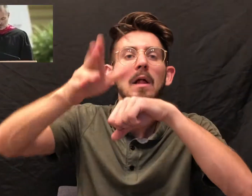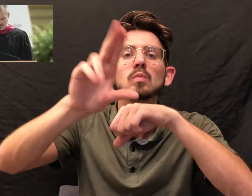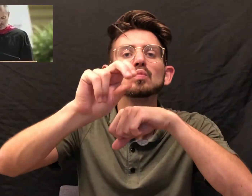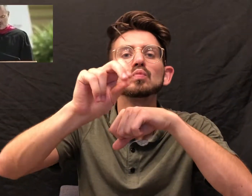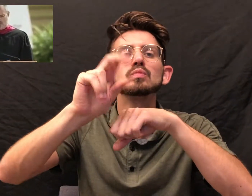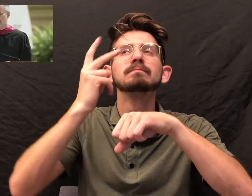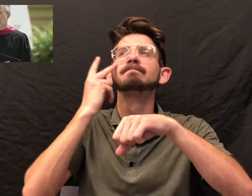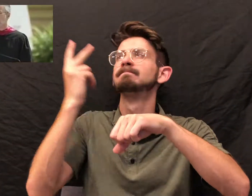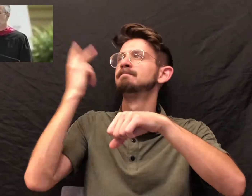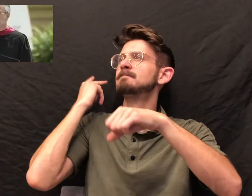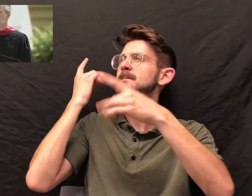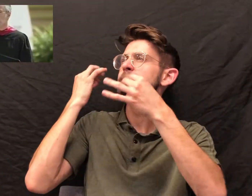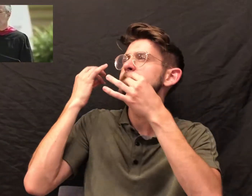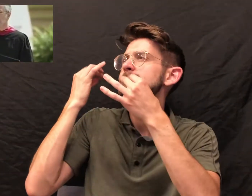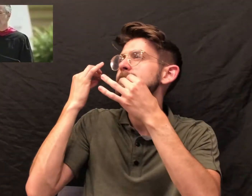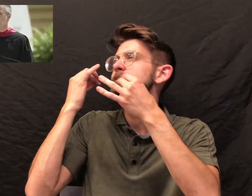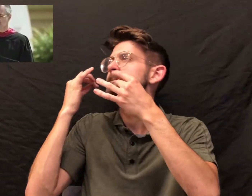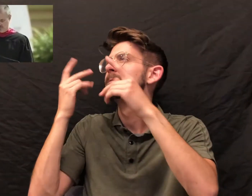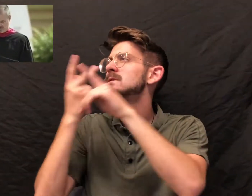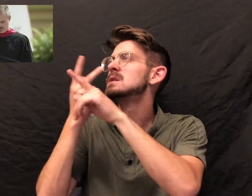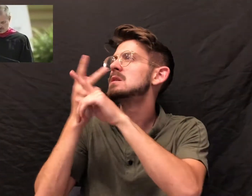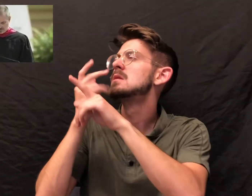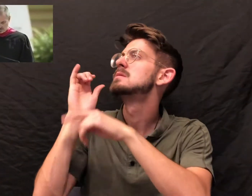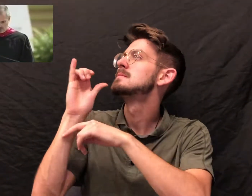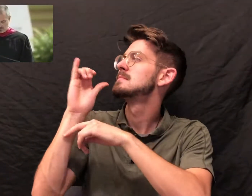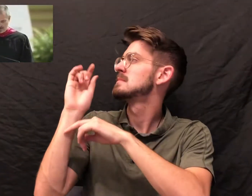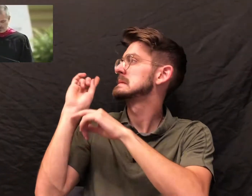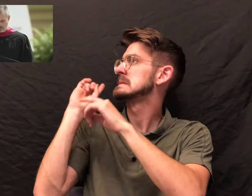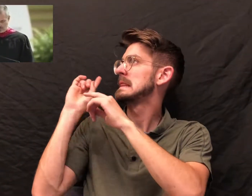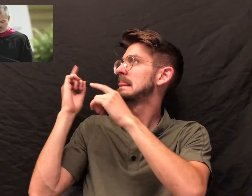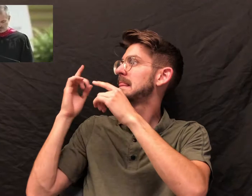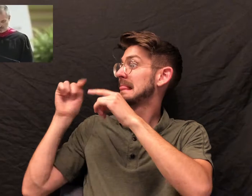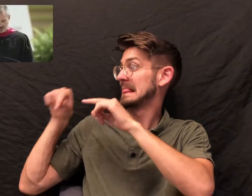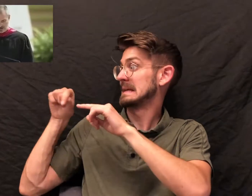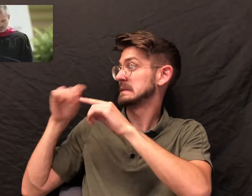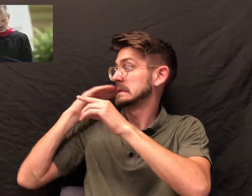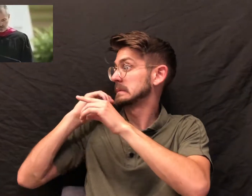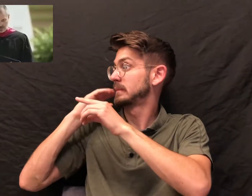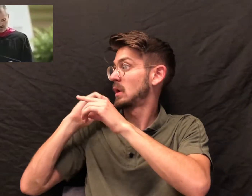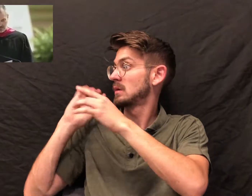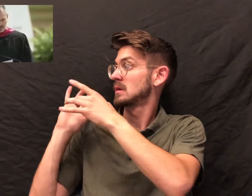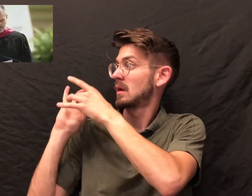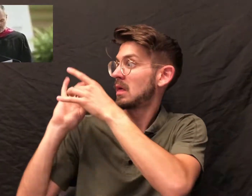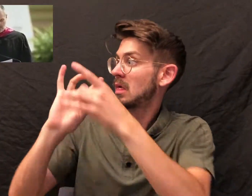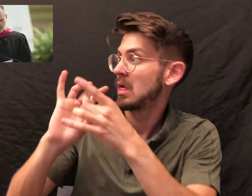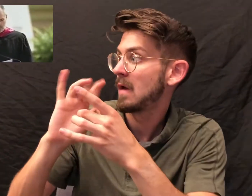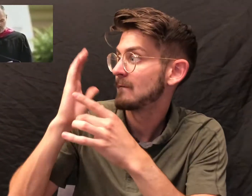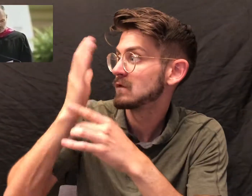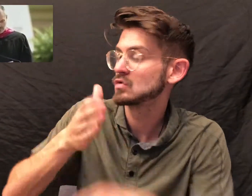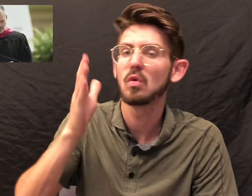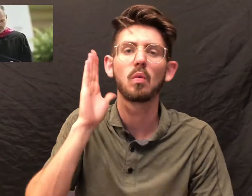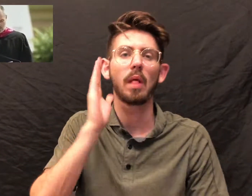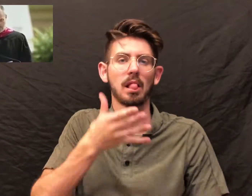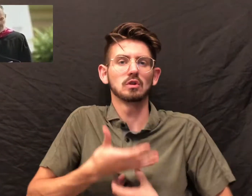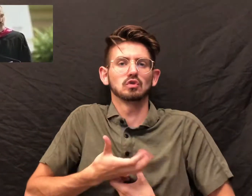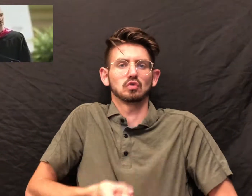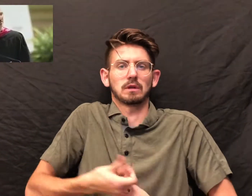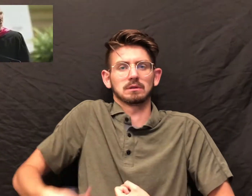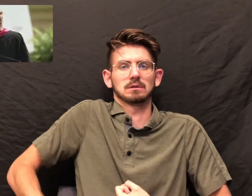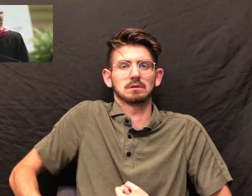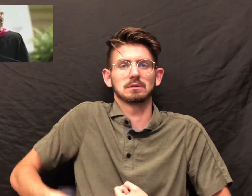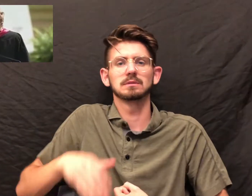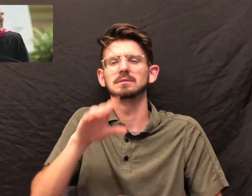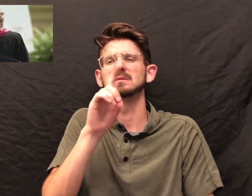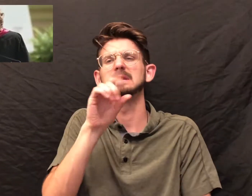have to trust that the dots will somehow connect in your future. You have to trust in something, your gut, destiny, life, karma,